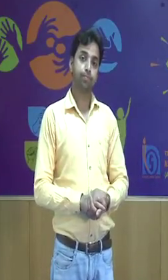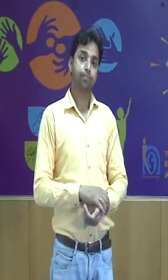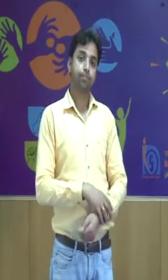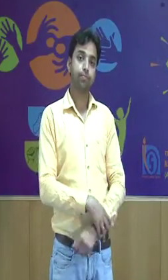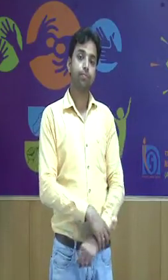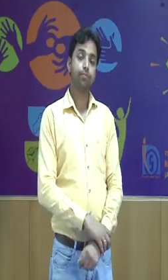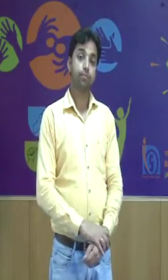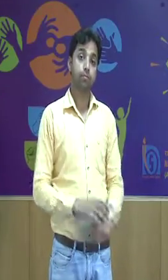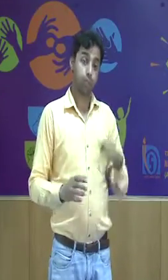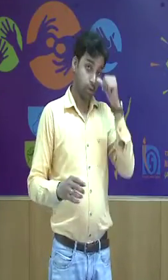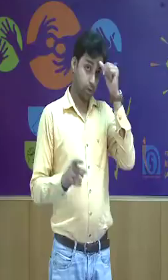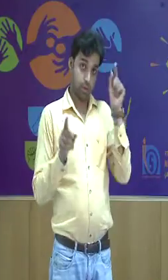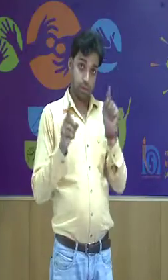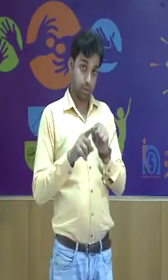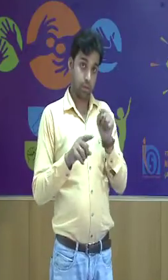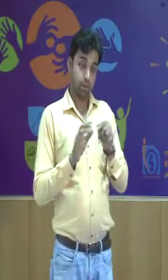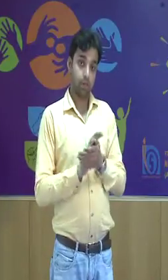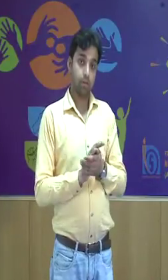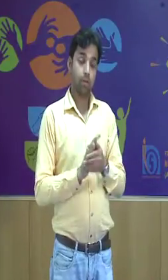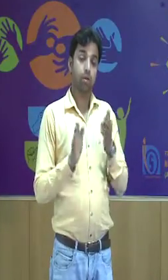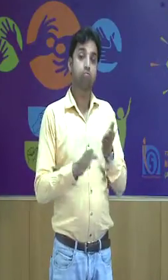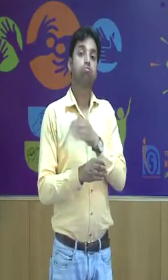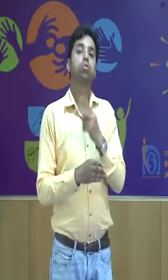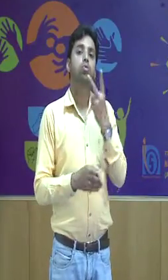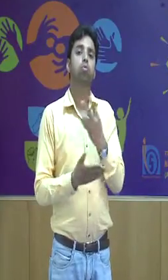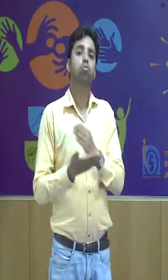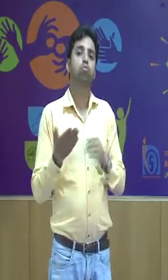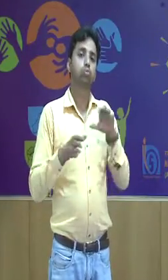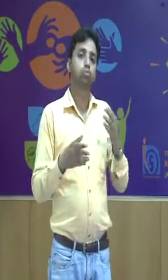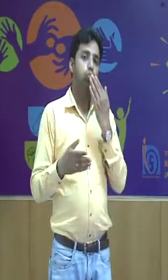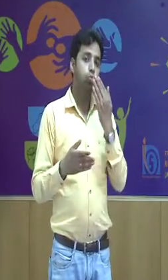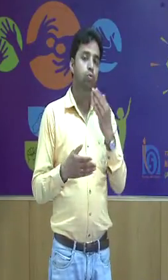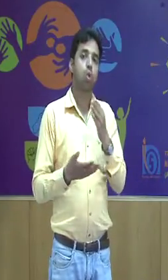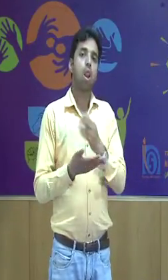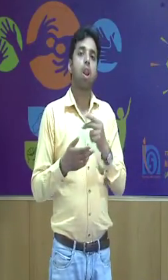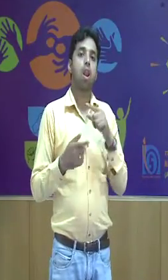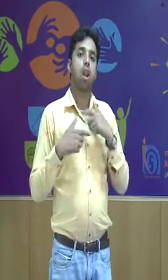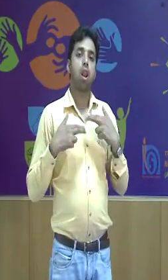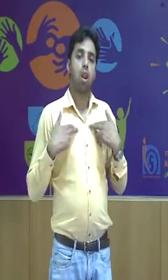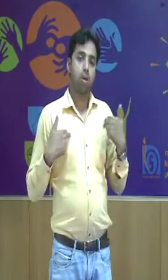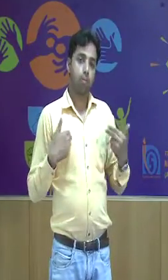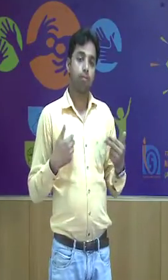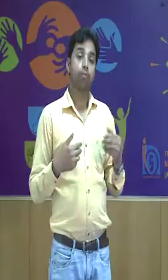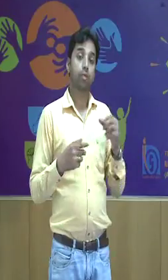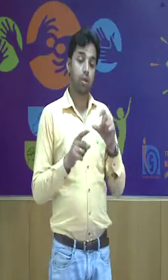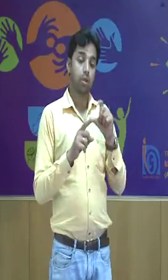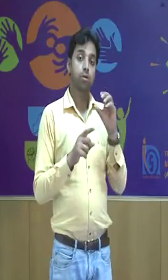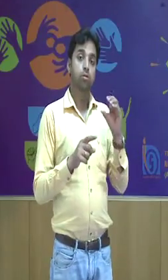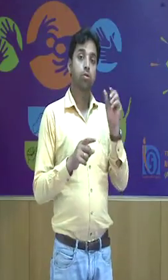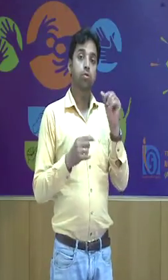In India, there were two schools of law and customs